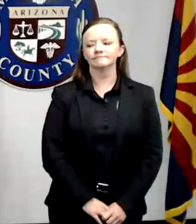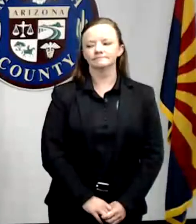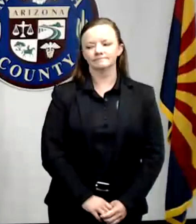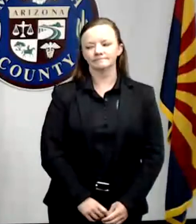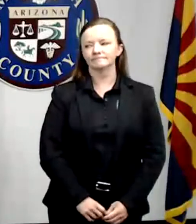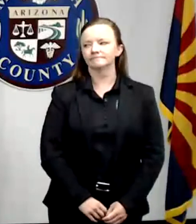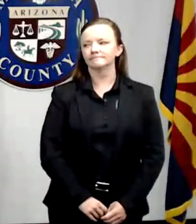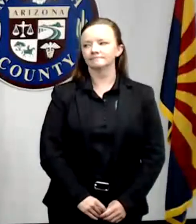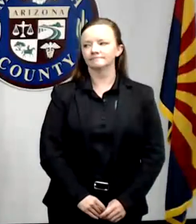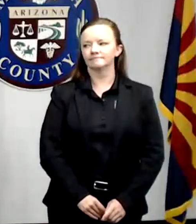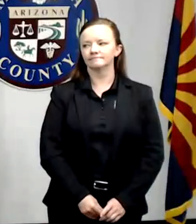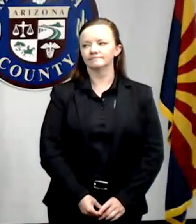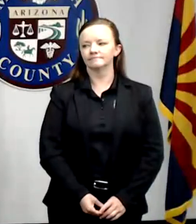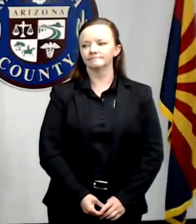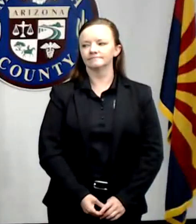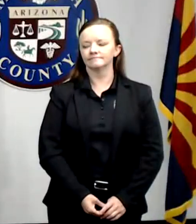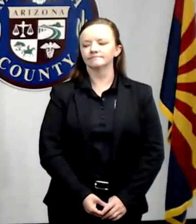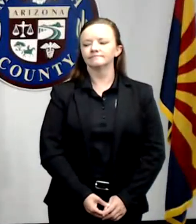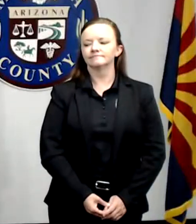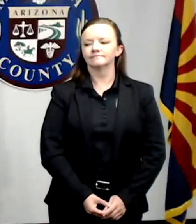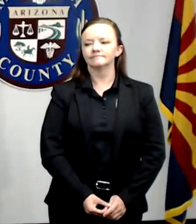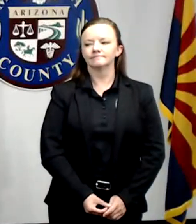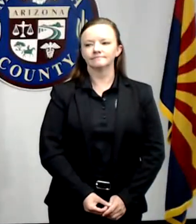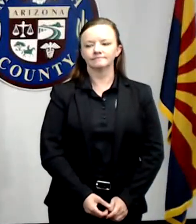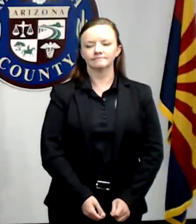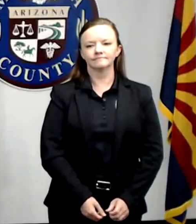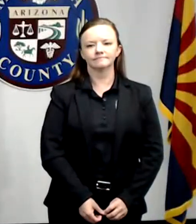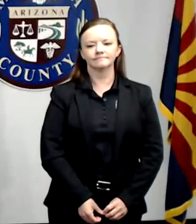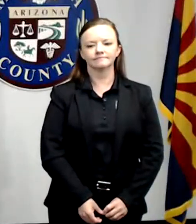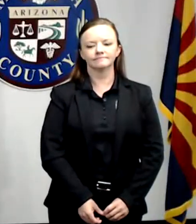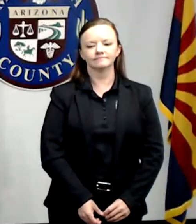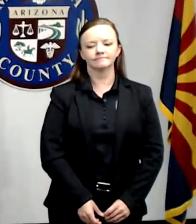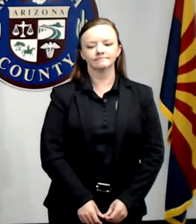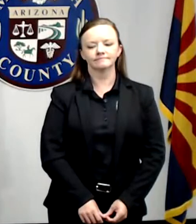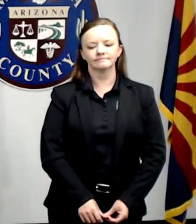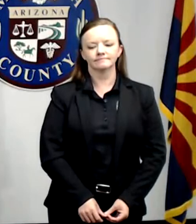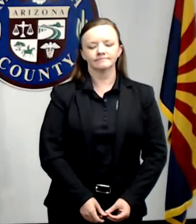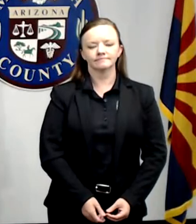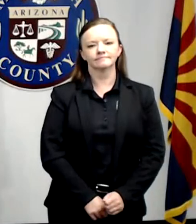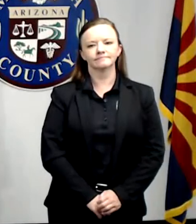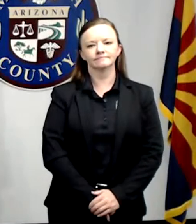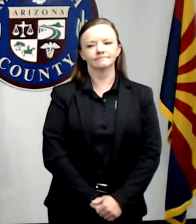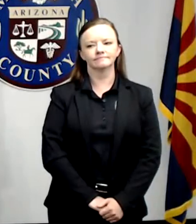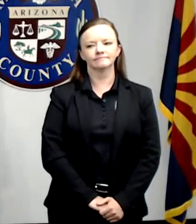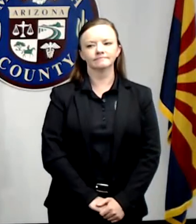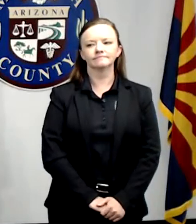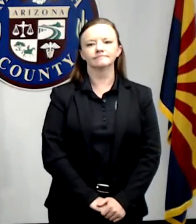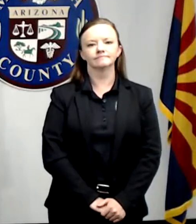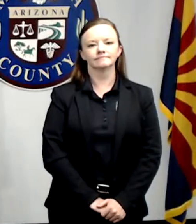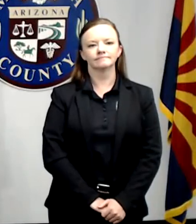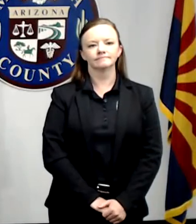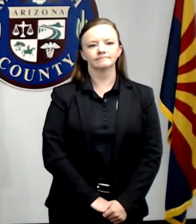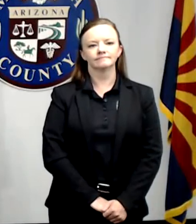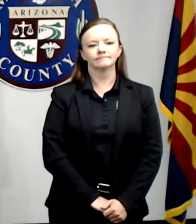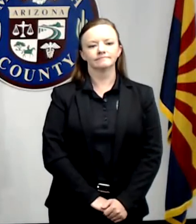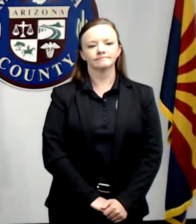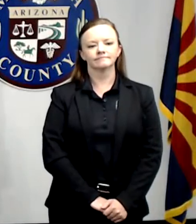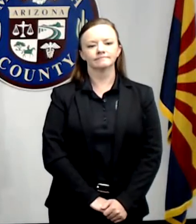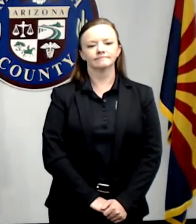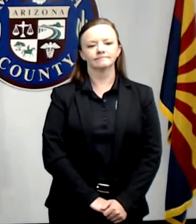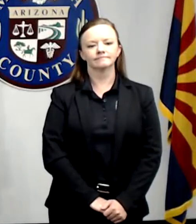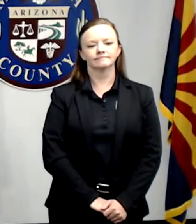relajar el distanciamiento social. Y eso se tiene que hacer por 2 a 4 semanas y lentamente, poco a poco, gradualmente, es